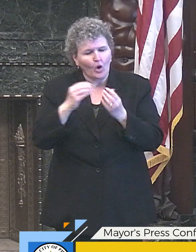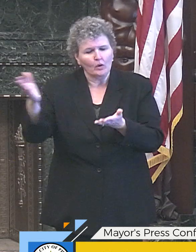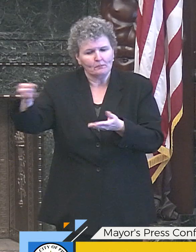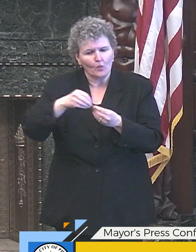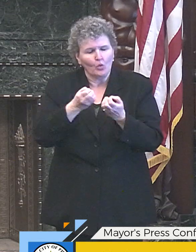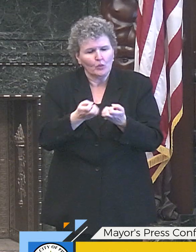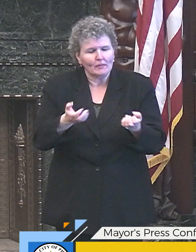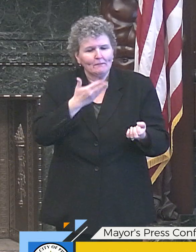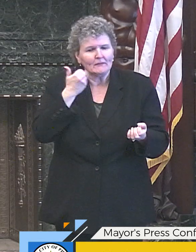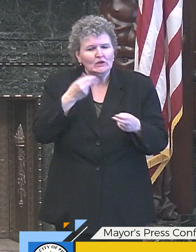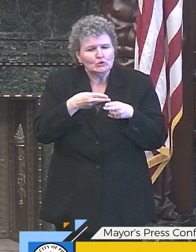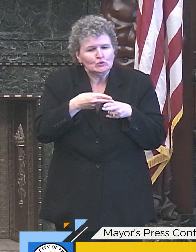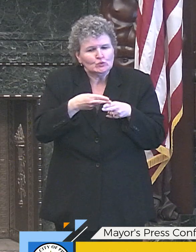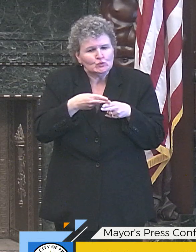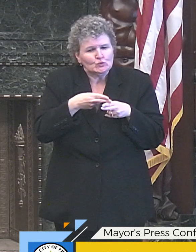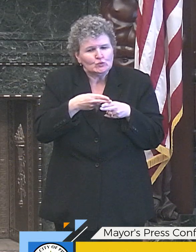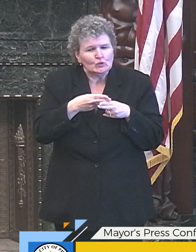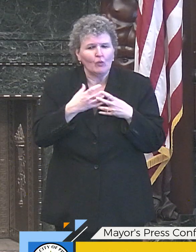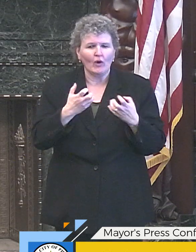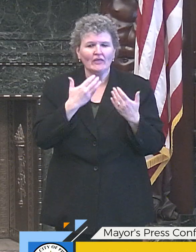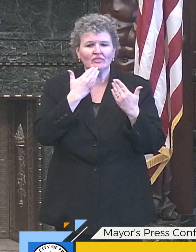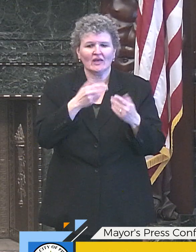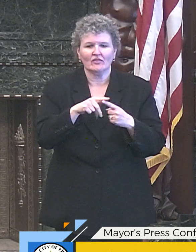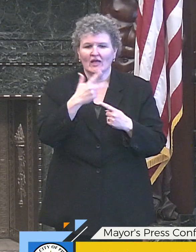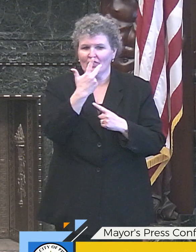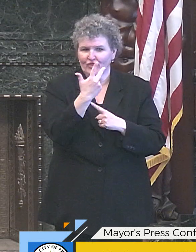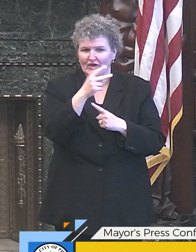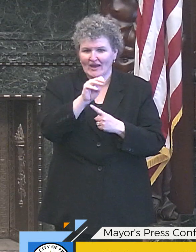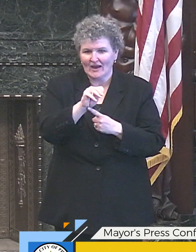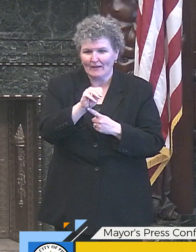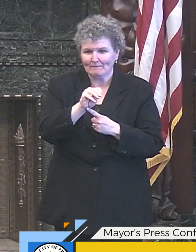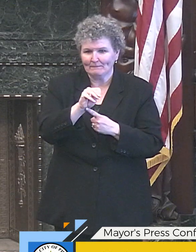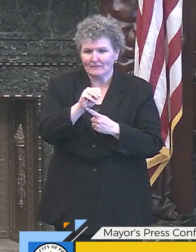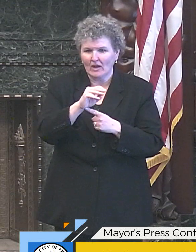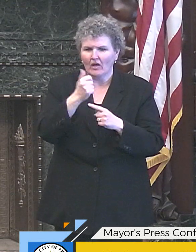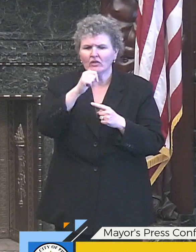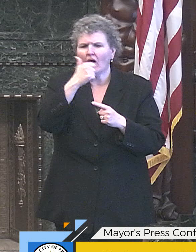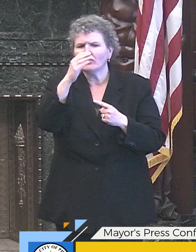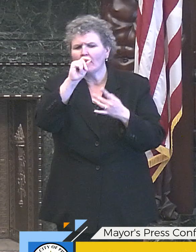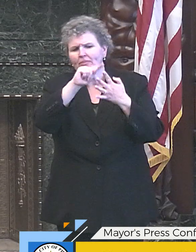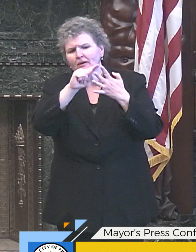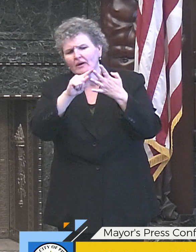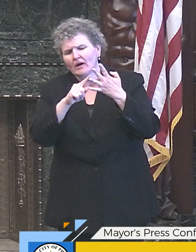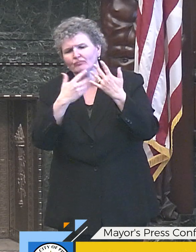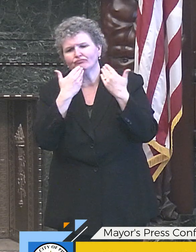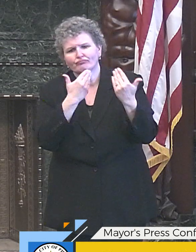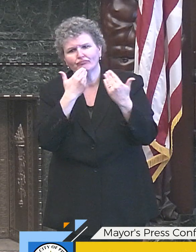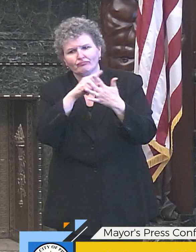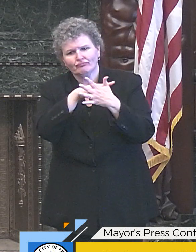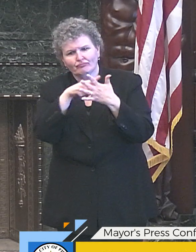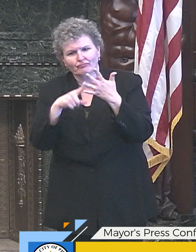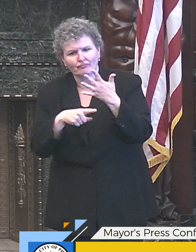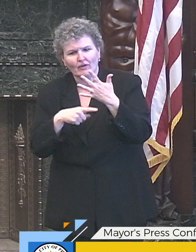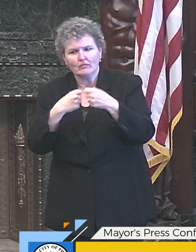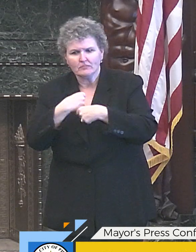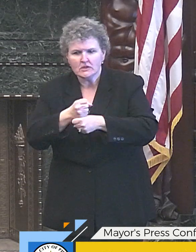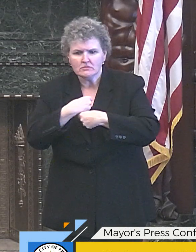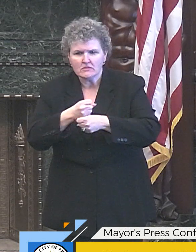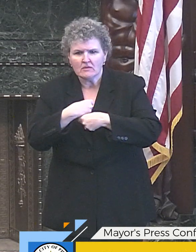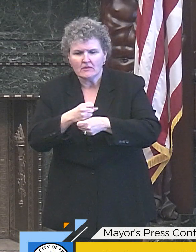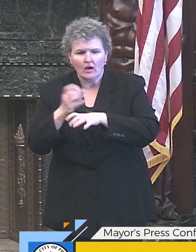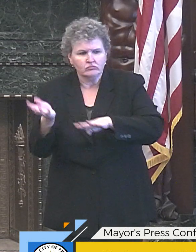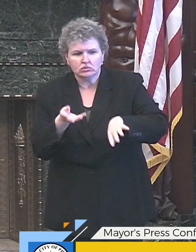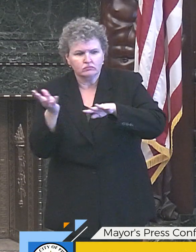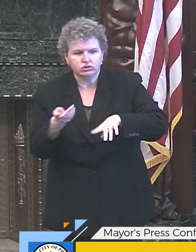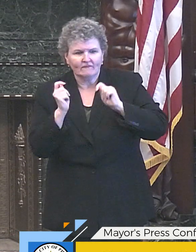want to thank 3M and some of the other manufacturers for stepping up production as much as possible. But frankly,